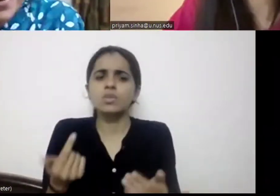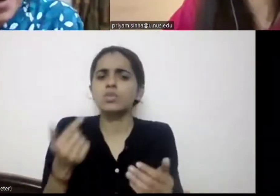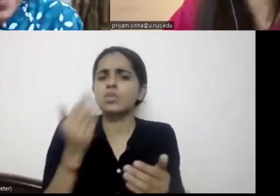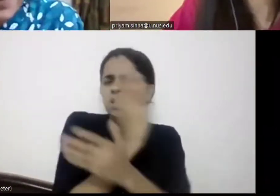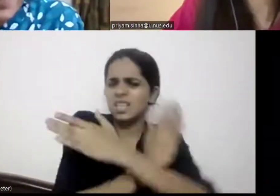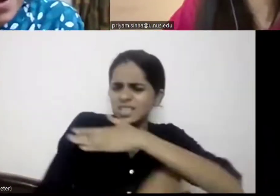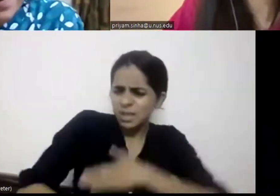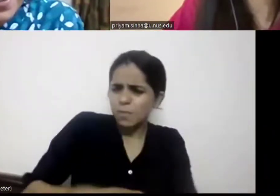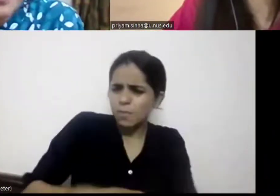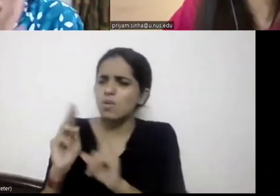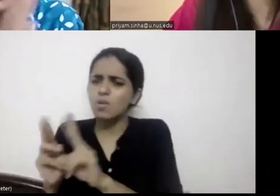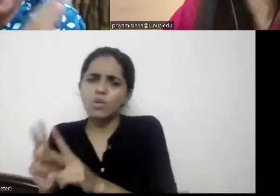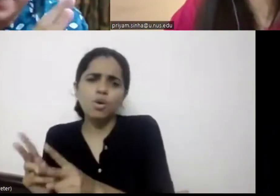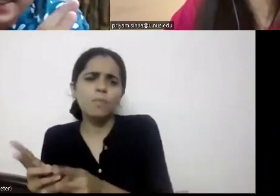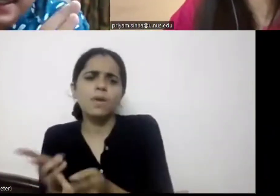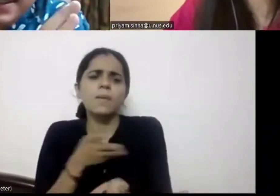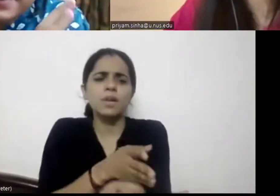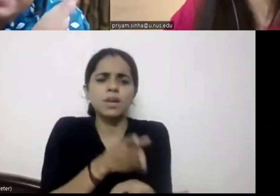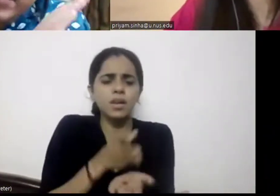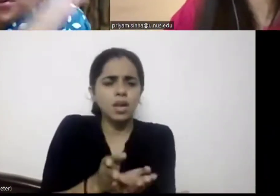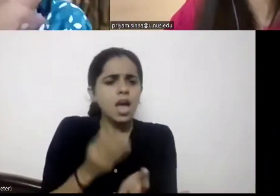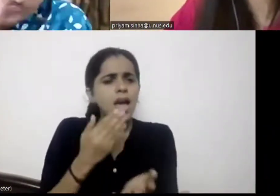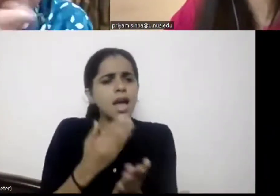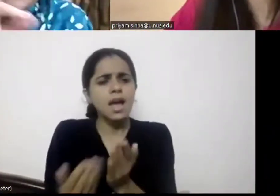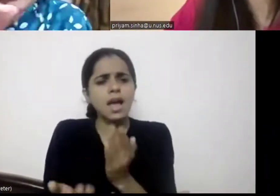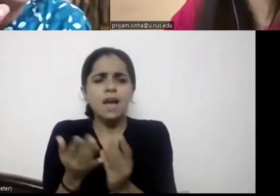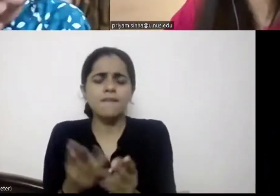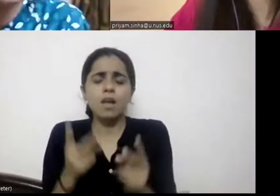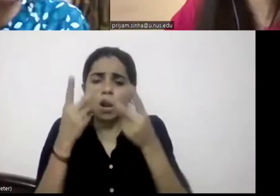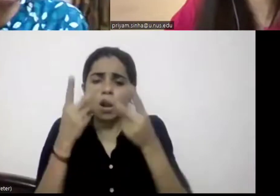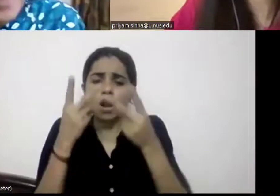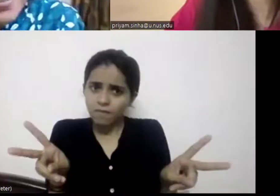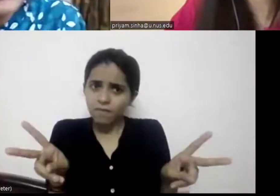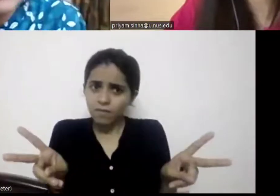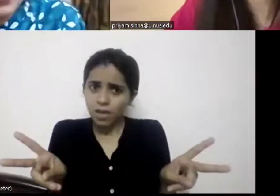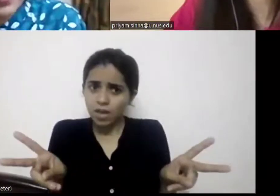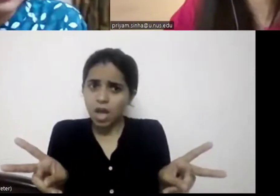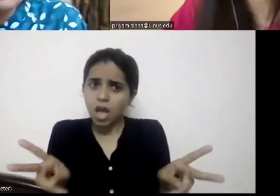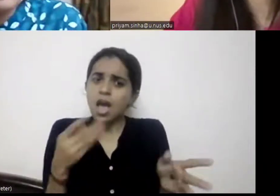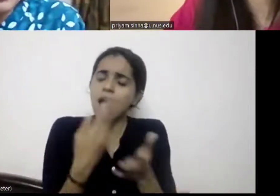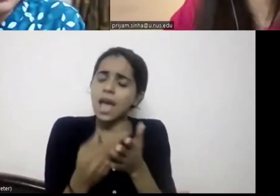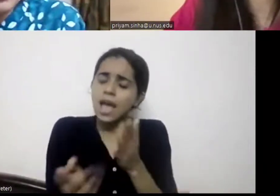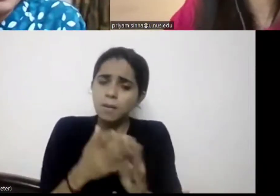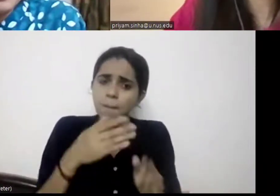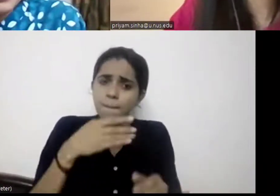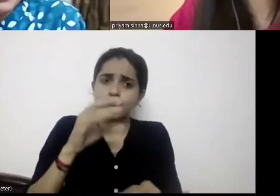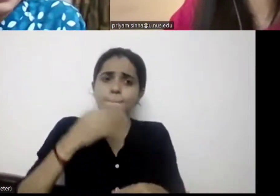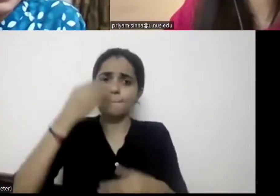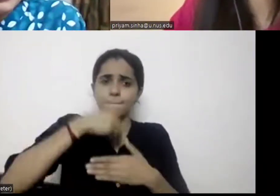ka encounter wahan pe. It could be two different bodies of any sort.